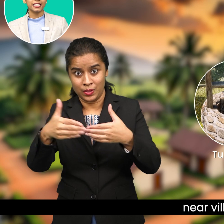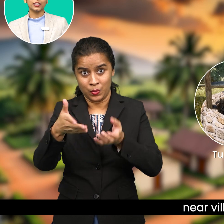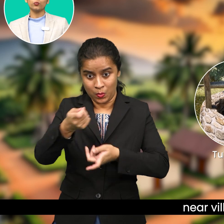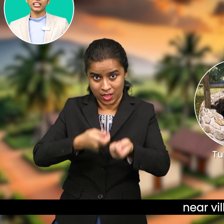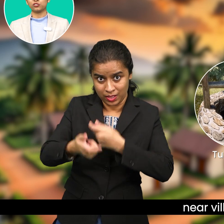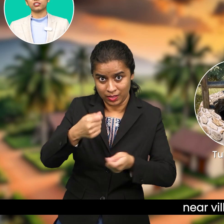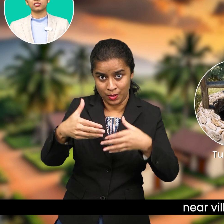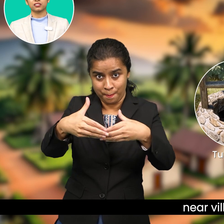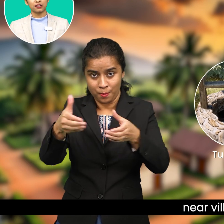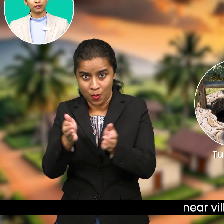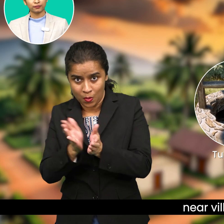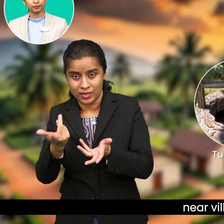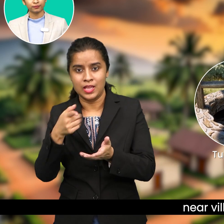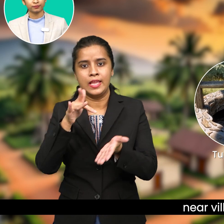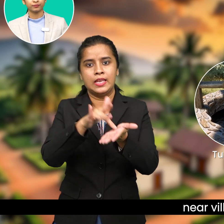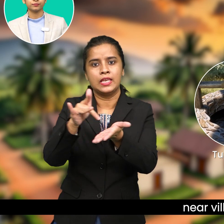ponds near villages.